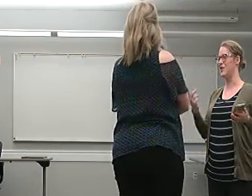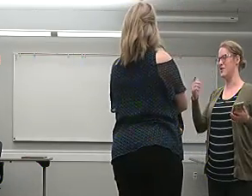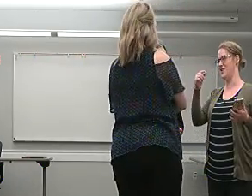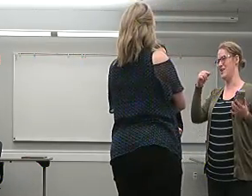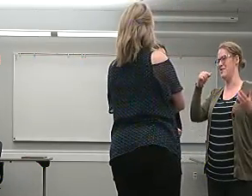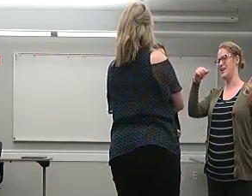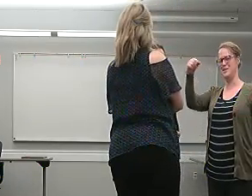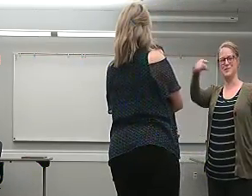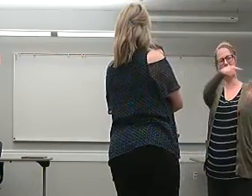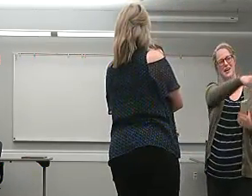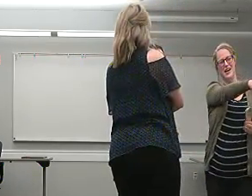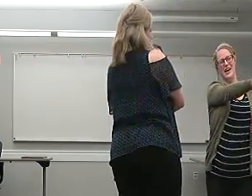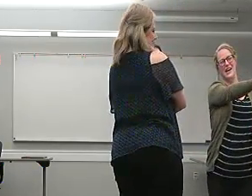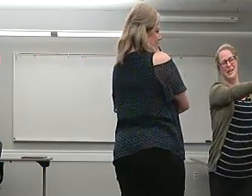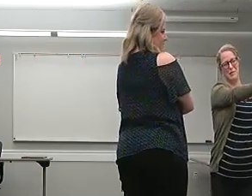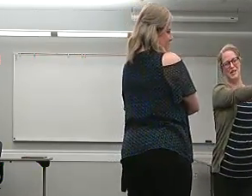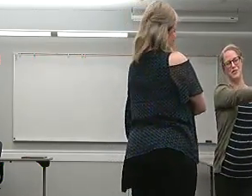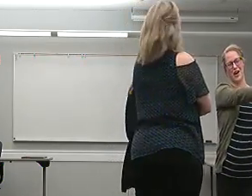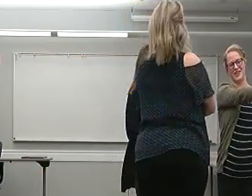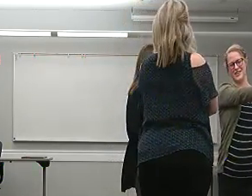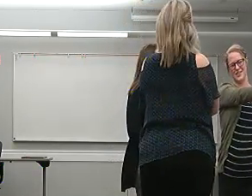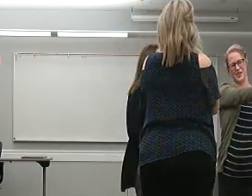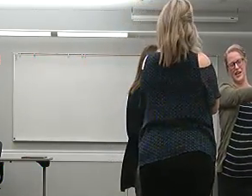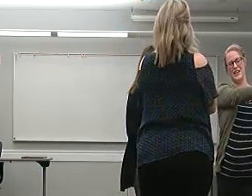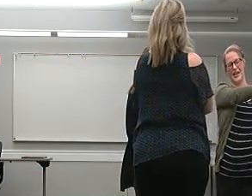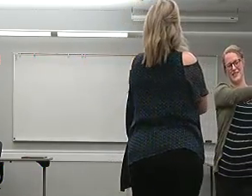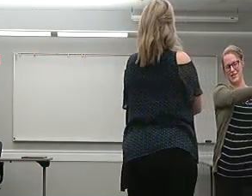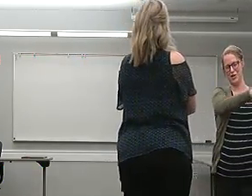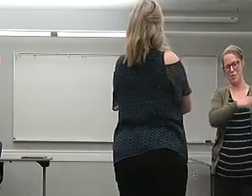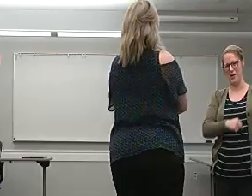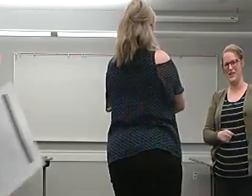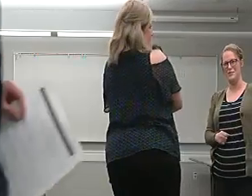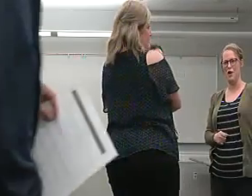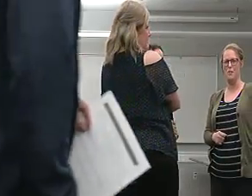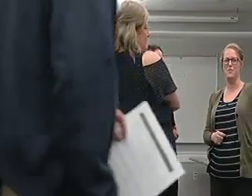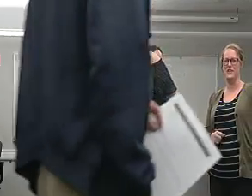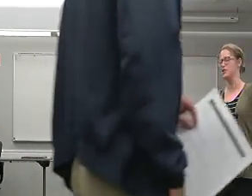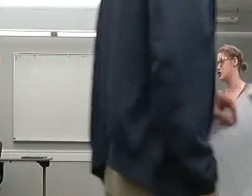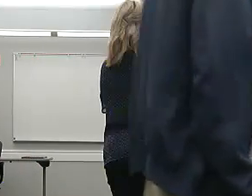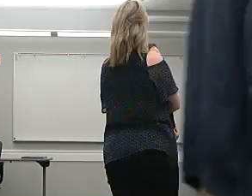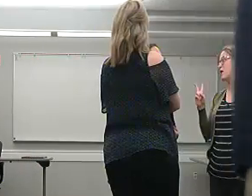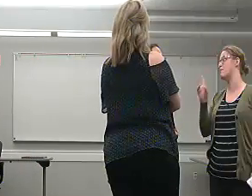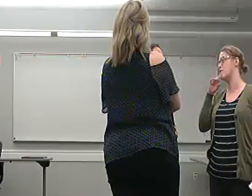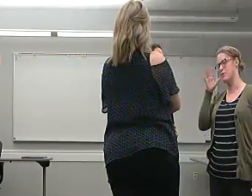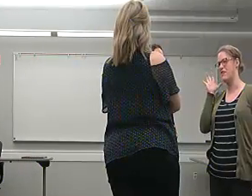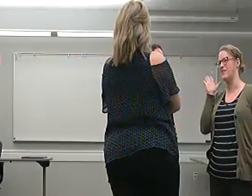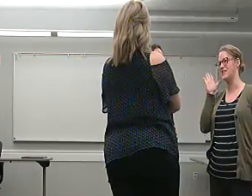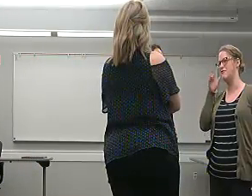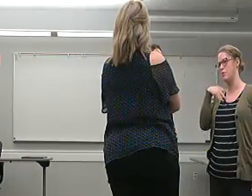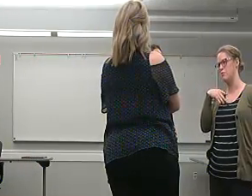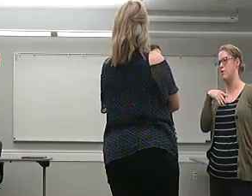videos. let's talk. His best friend, that's perfect. His mom, their she's for family